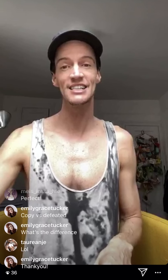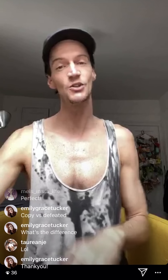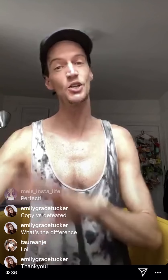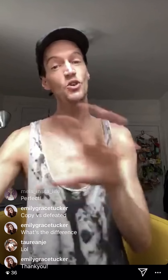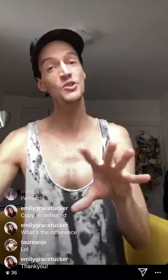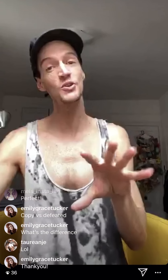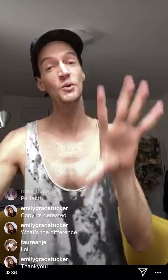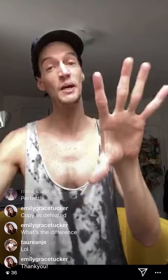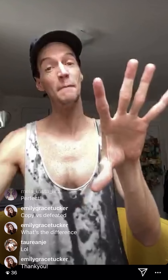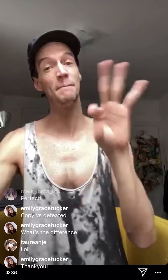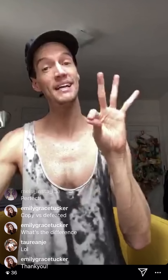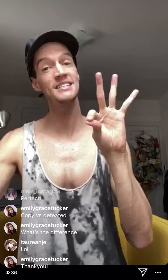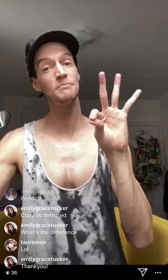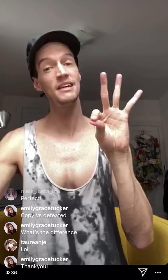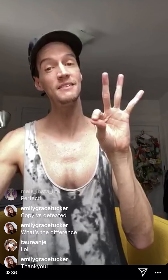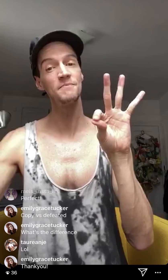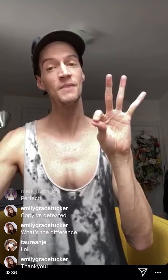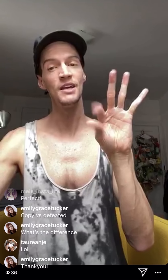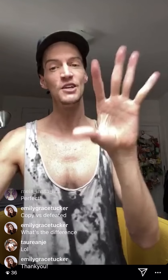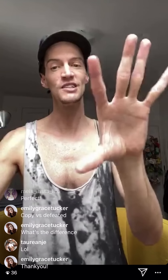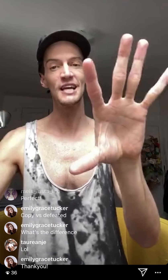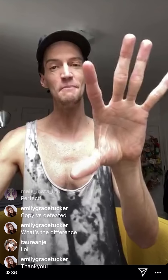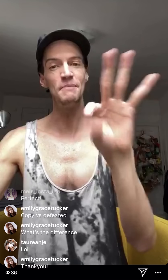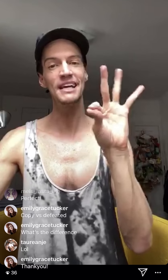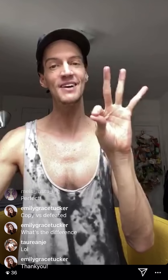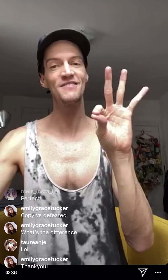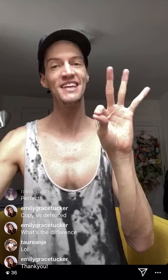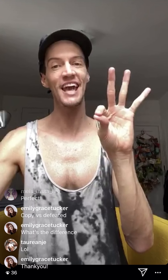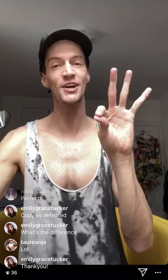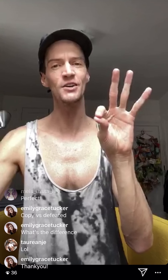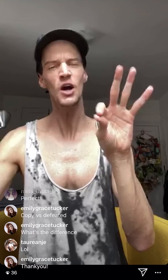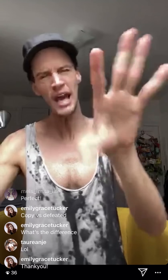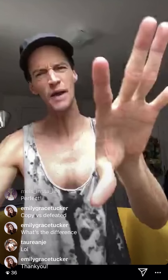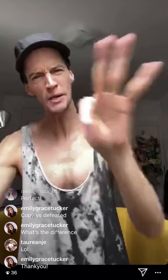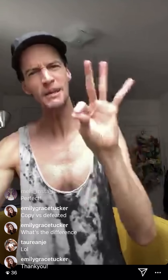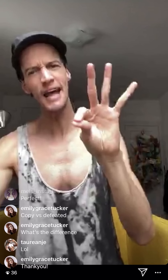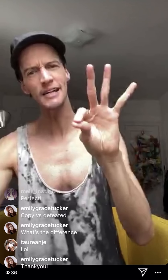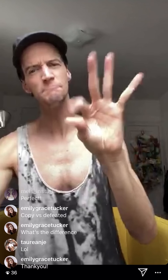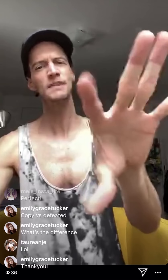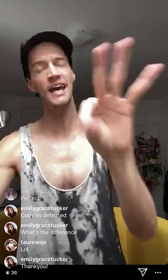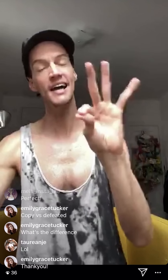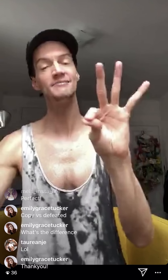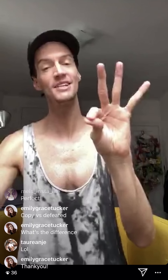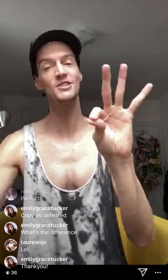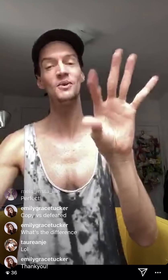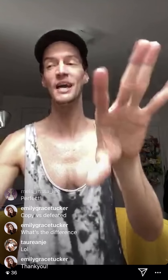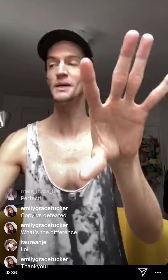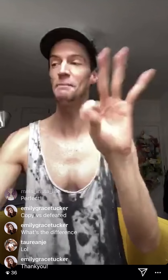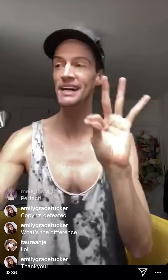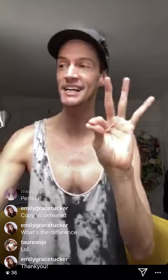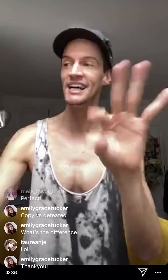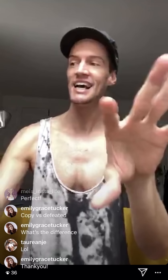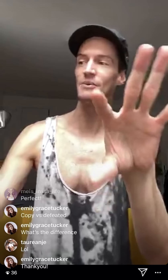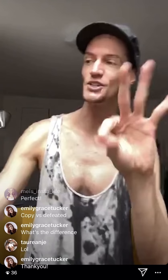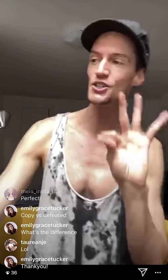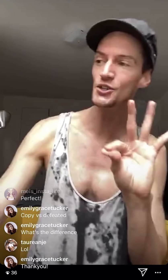grocery store and you want to pick something. You just kind of pick it out of thin air. Oh yeah, I want to pick that. Yeah, that's the one I want to pick. I want to choose. I want